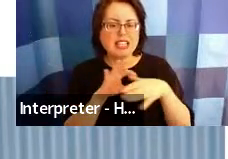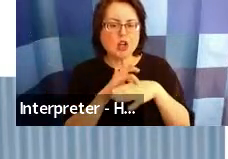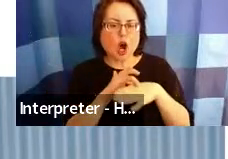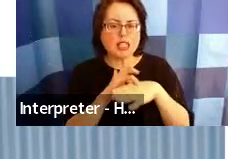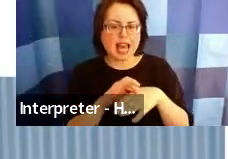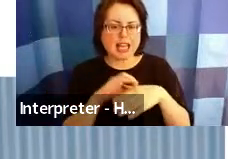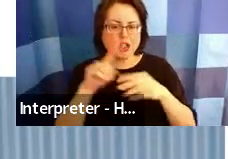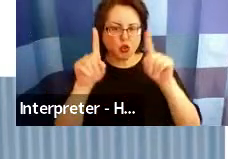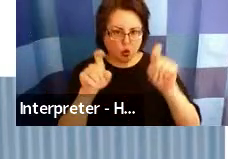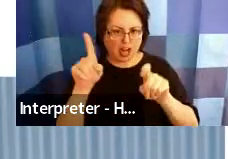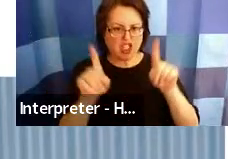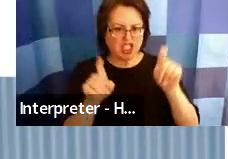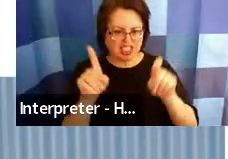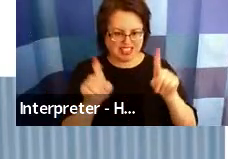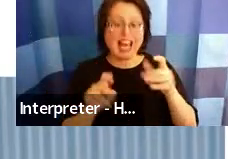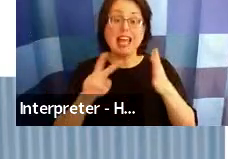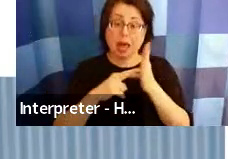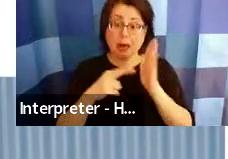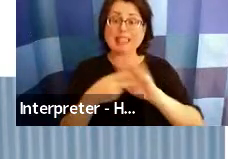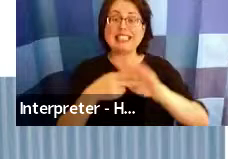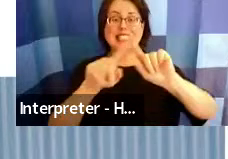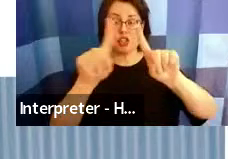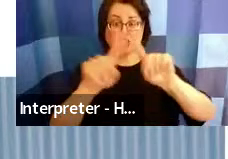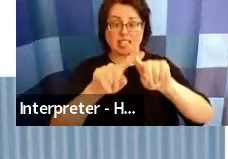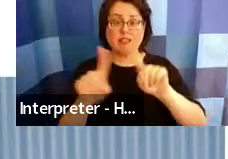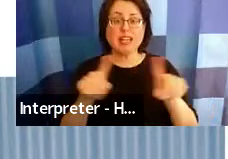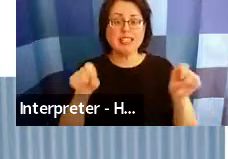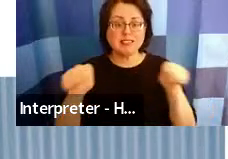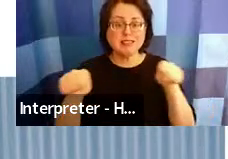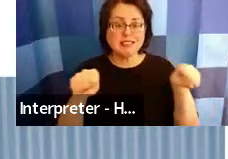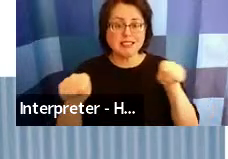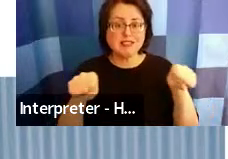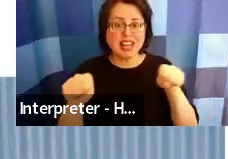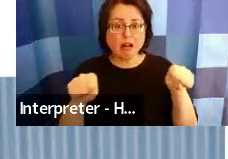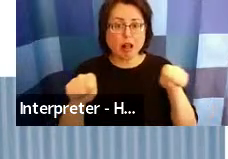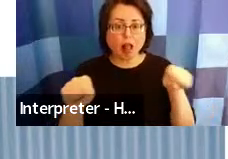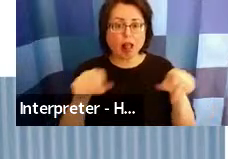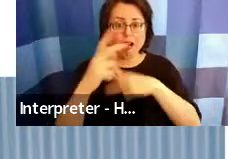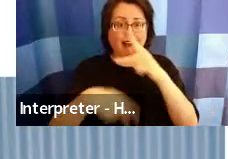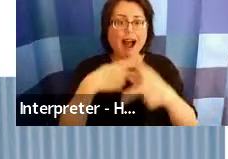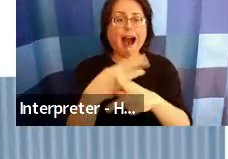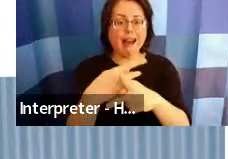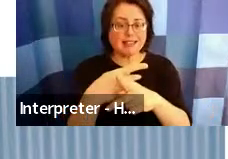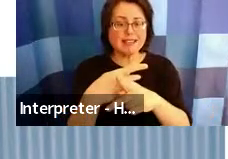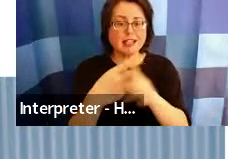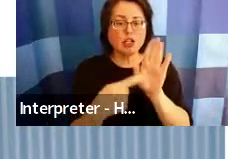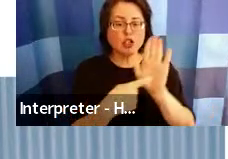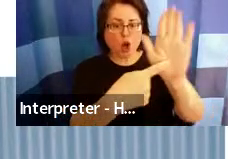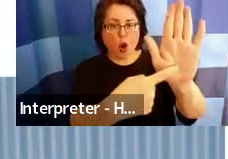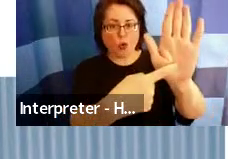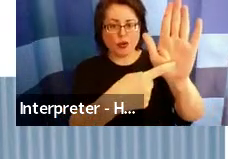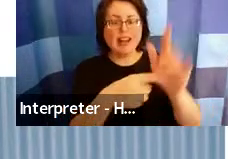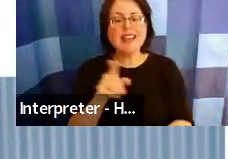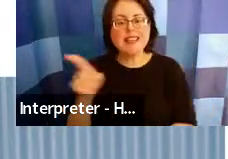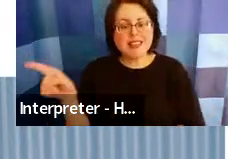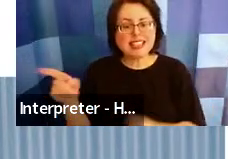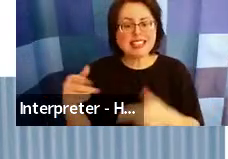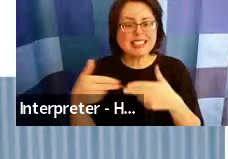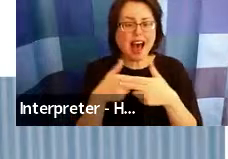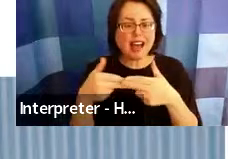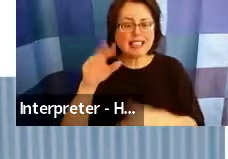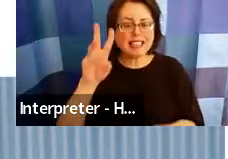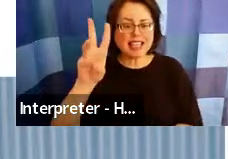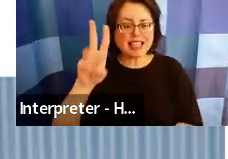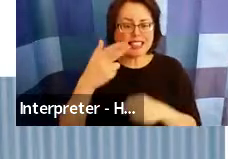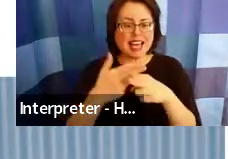posed. So there's different vehicle types shown on the next 2 slides. Just want to offer that before we jump into this slide. This is slide 6. It's titled